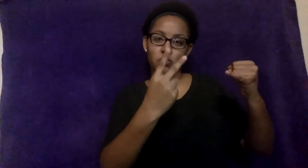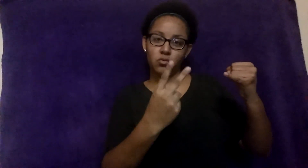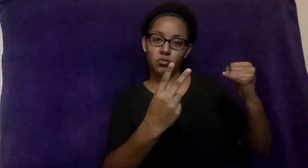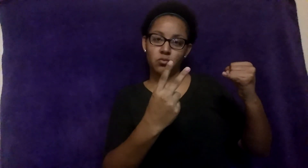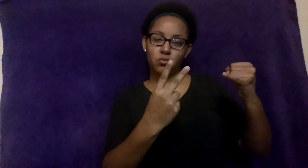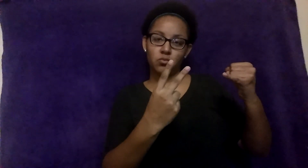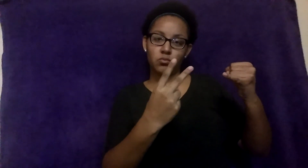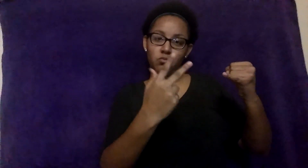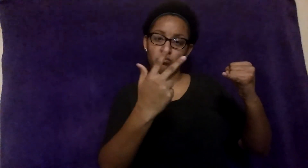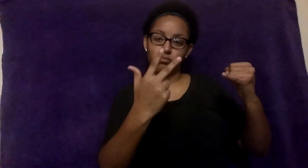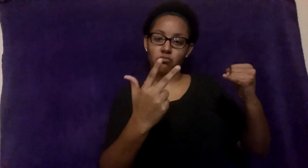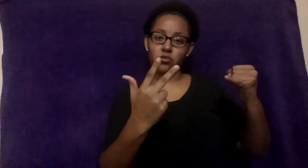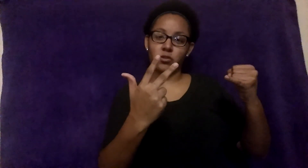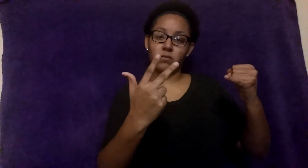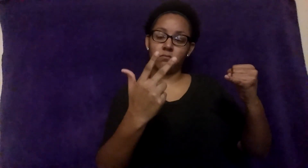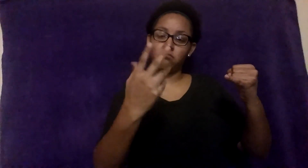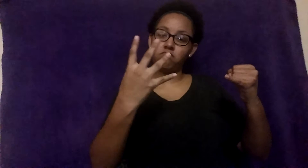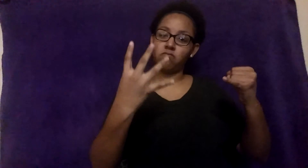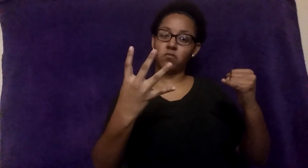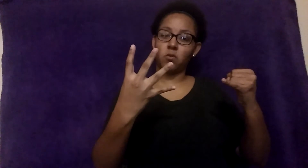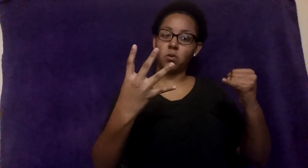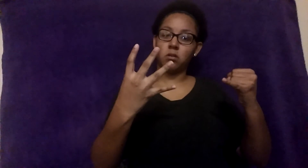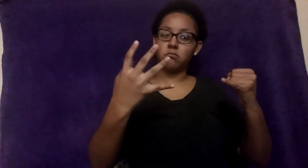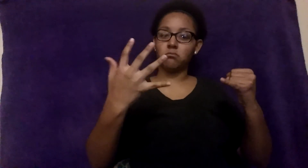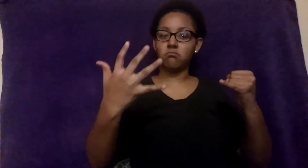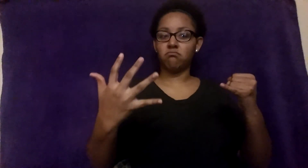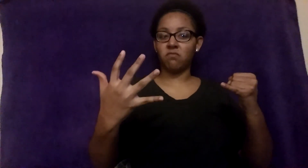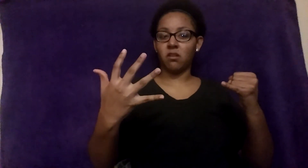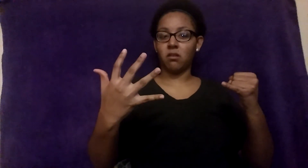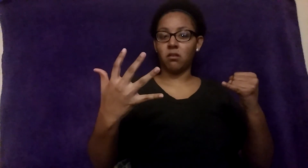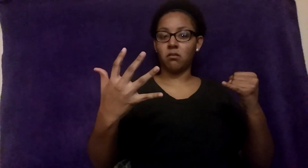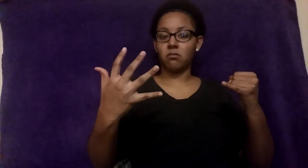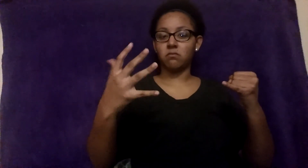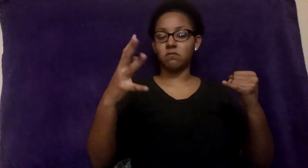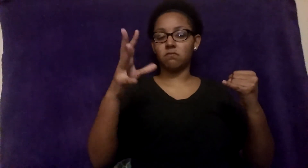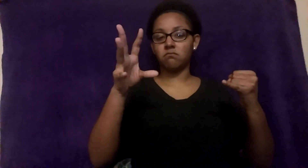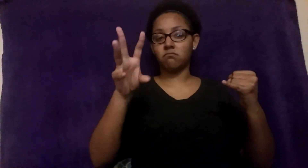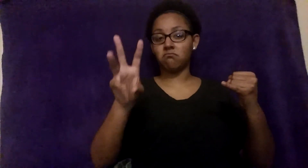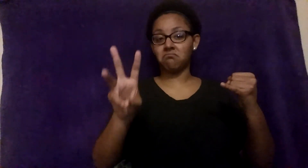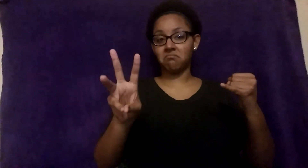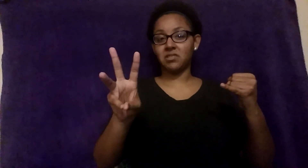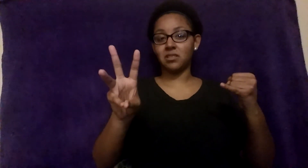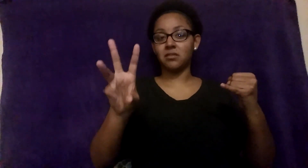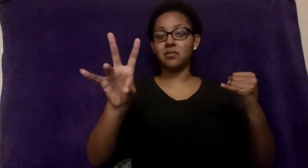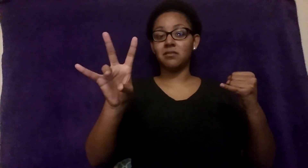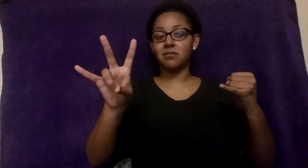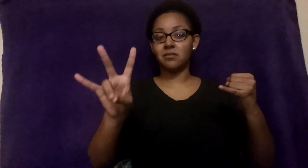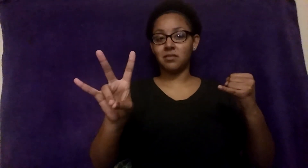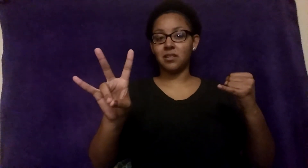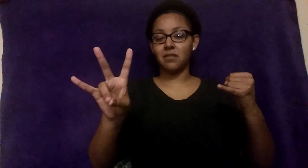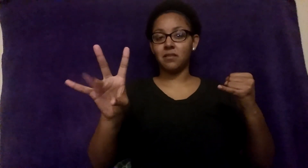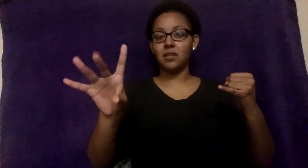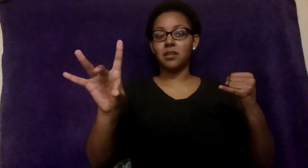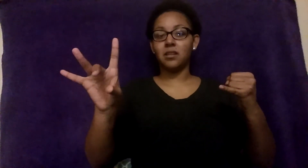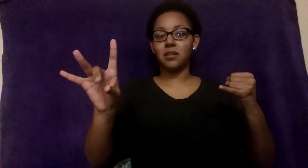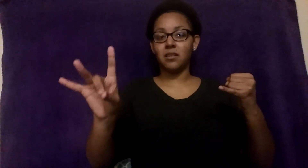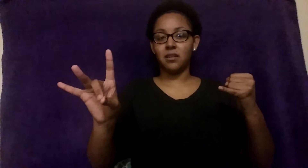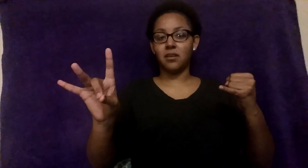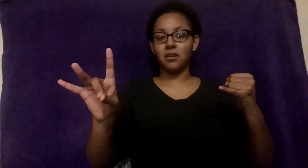2, 3, 4, 5, 6, 7,